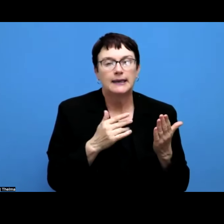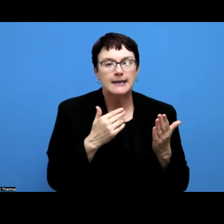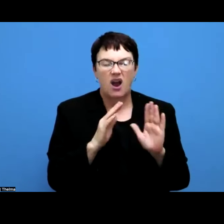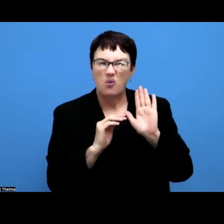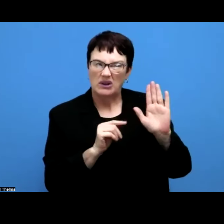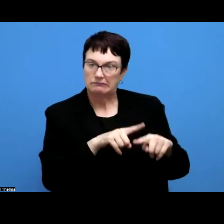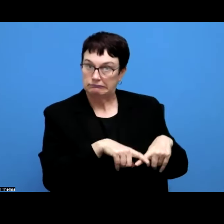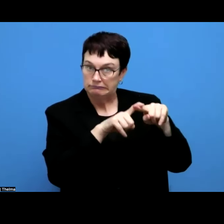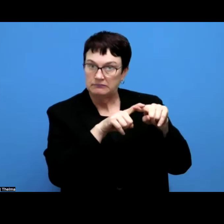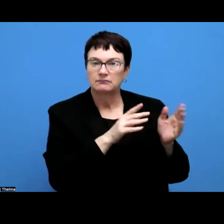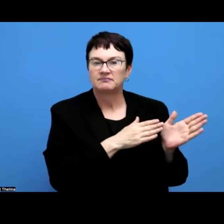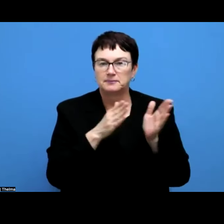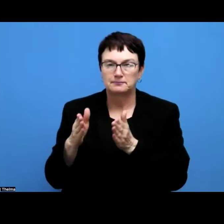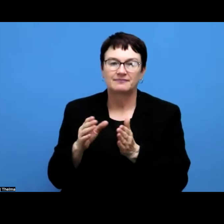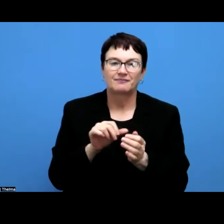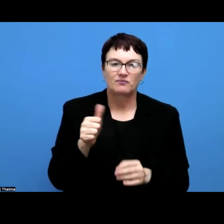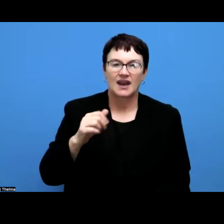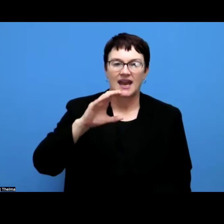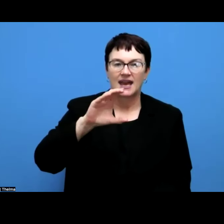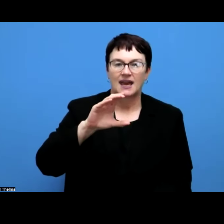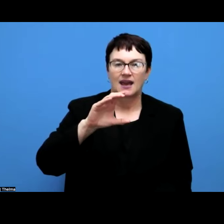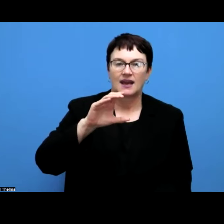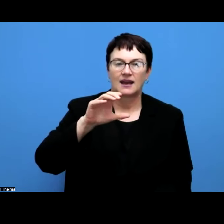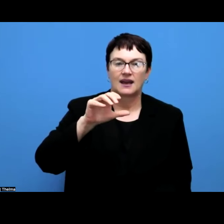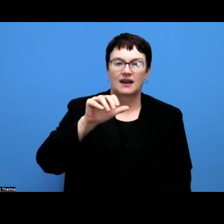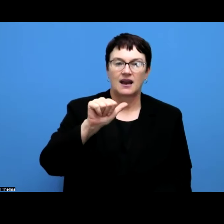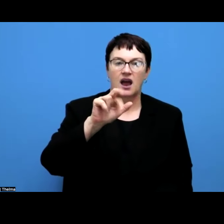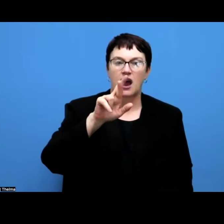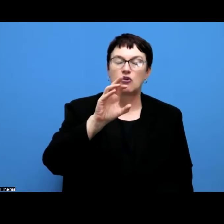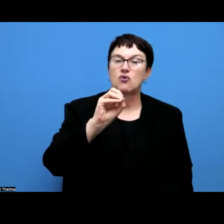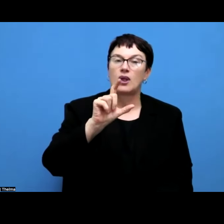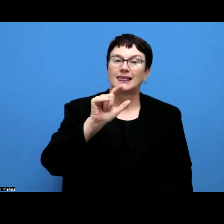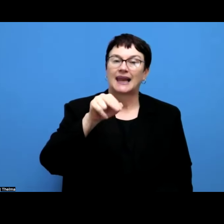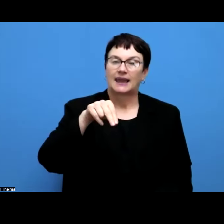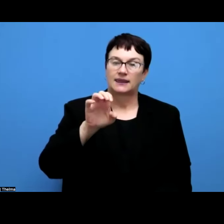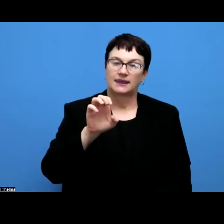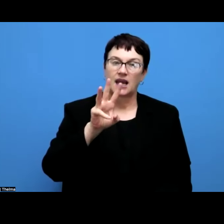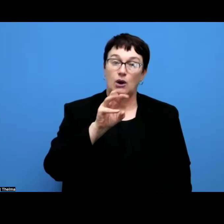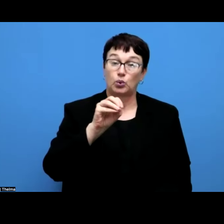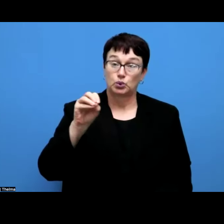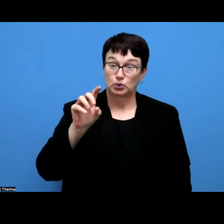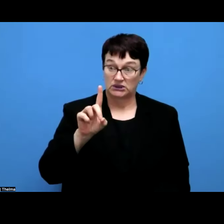Sexual Reproductive Health and Rights and Demography in Africa. And Carolyn,